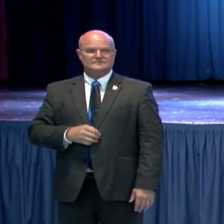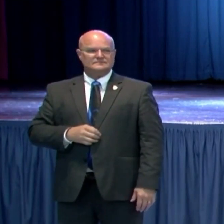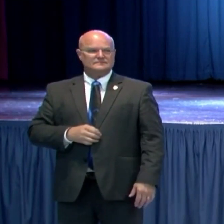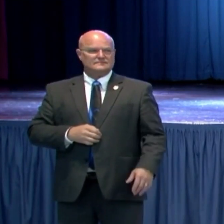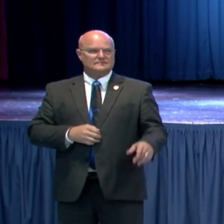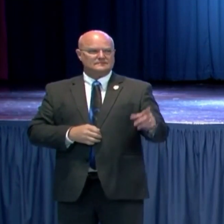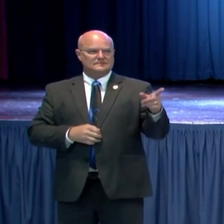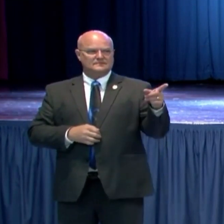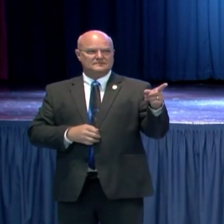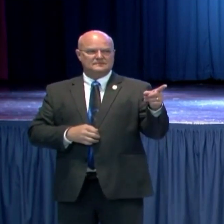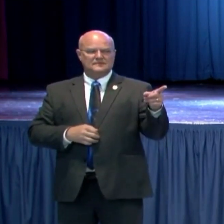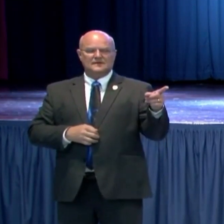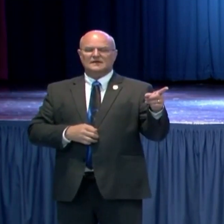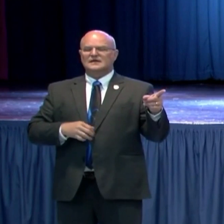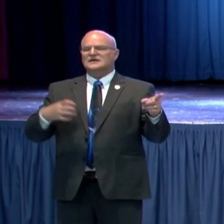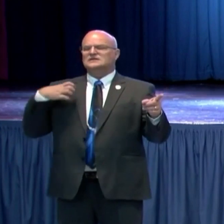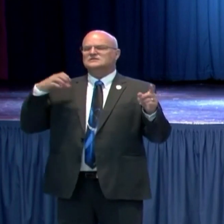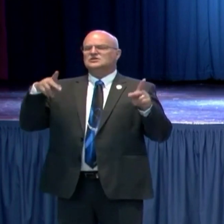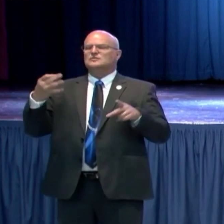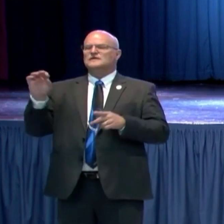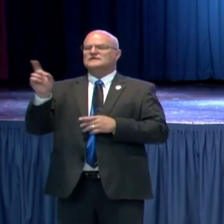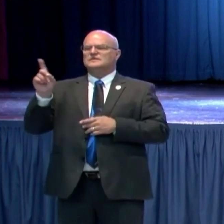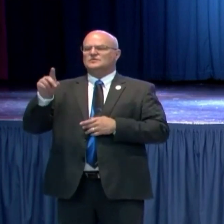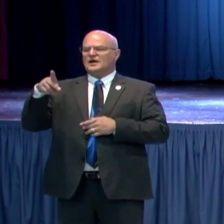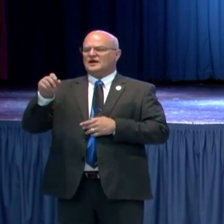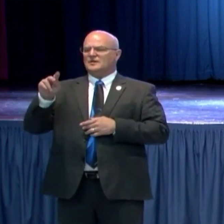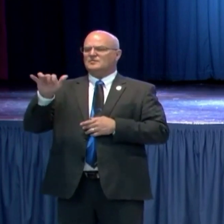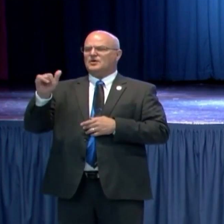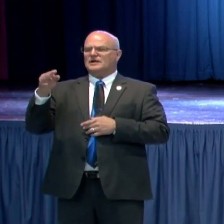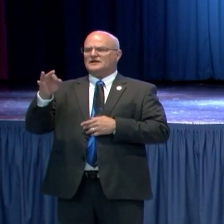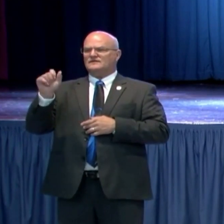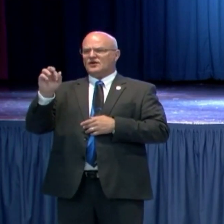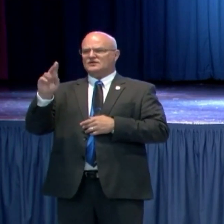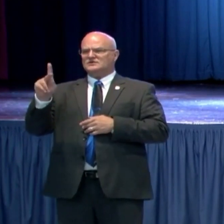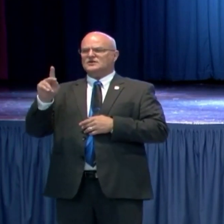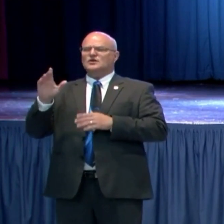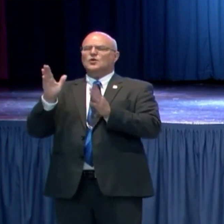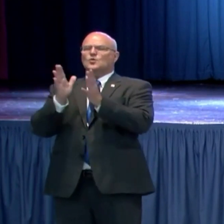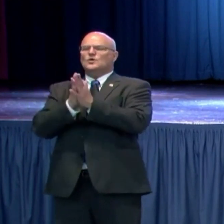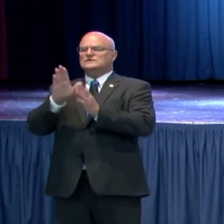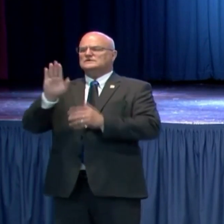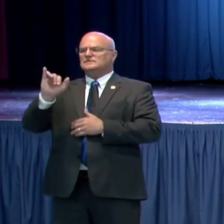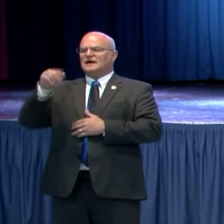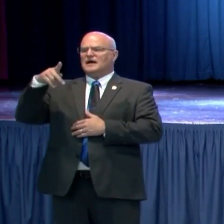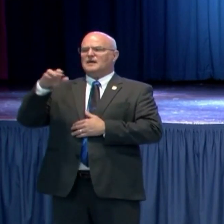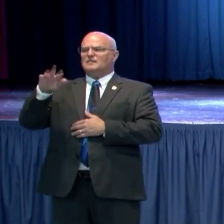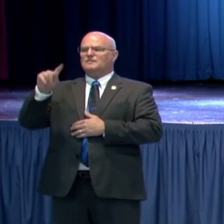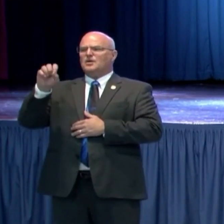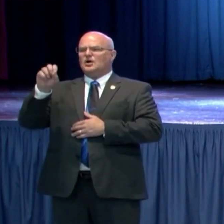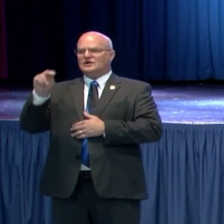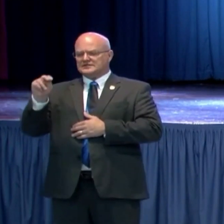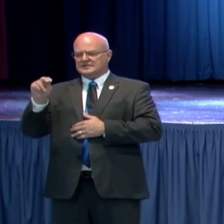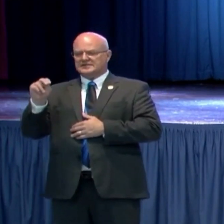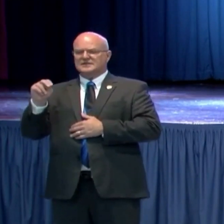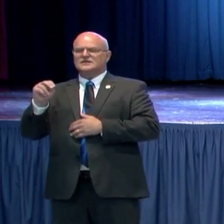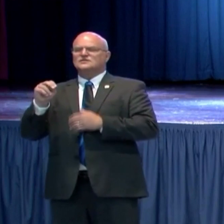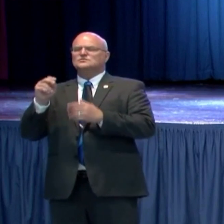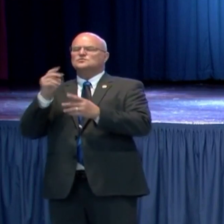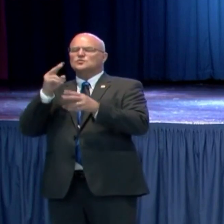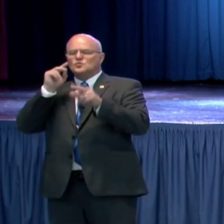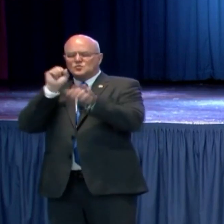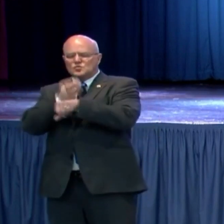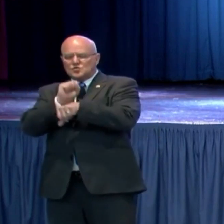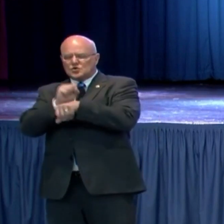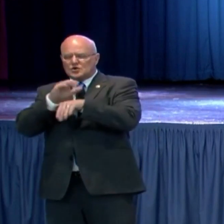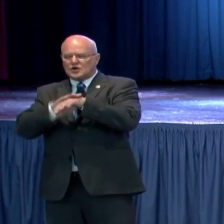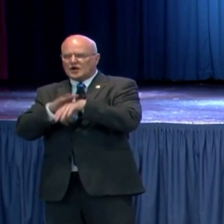Chairman of the Democratic Party of Arkansas is calling for a bipartisan committee to investigate both the pandemic unemployment assistance site and